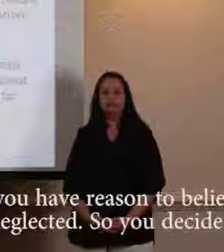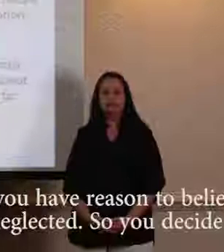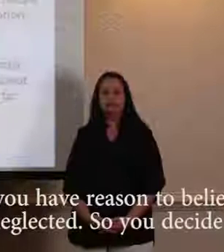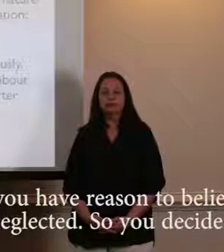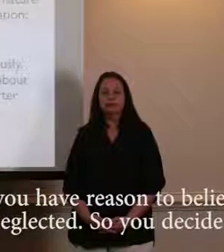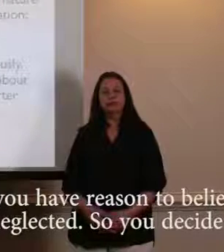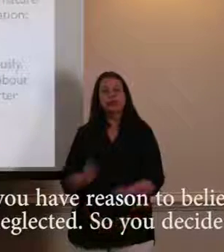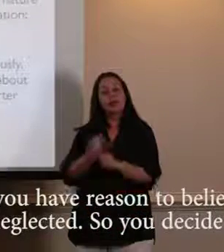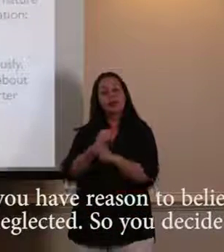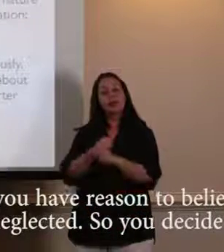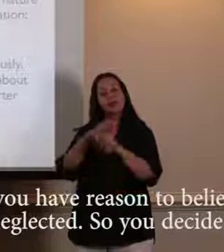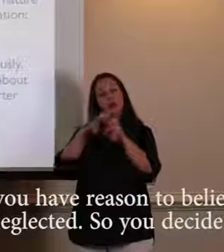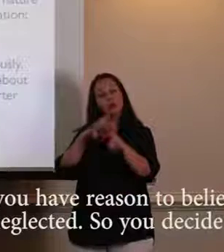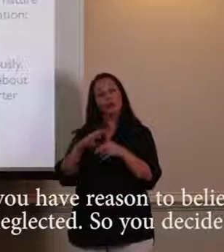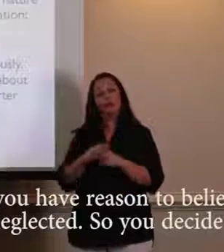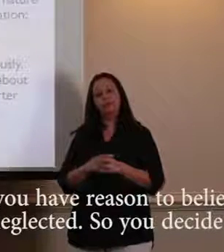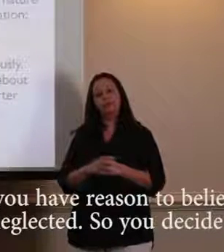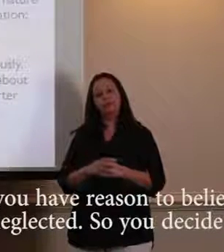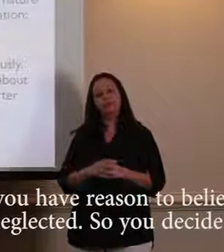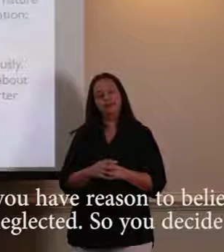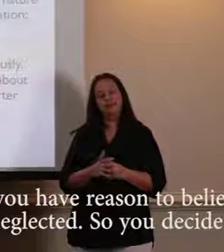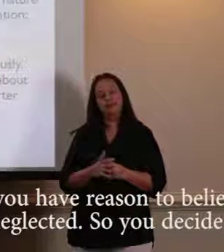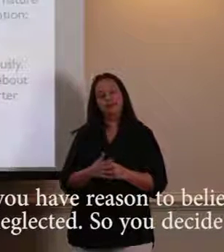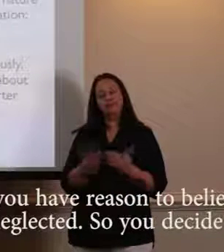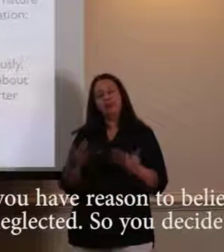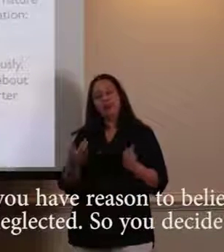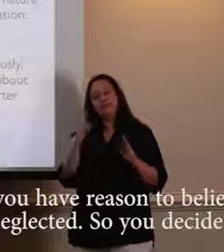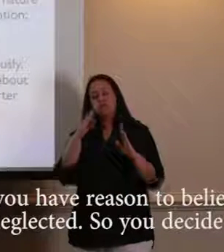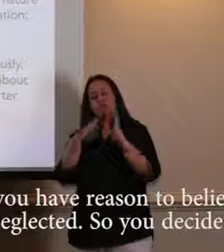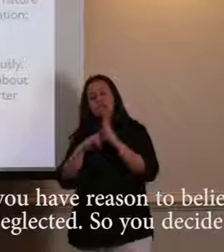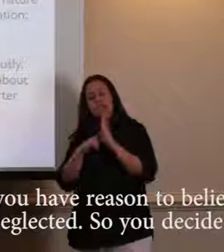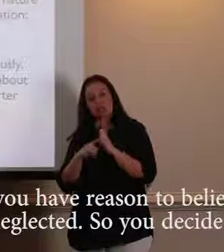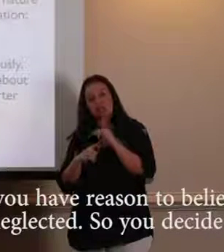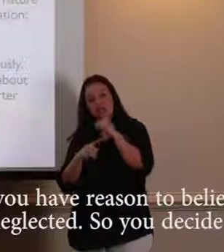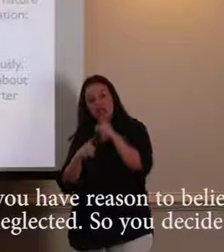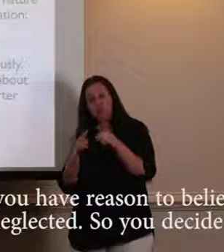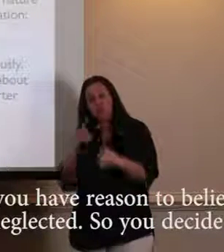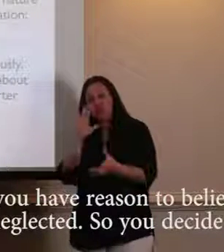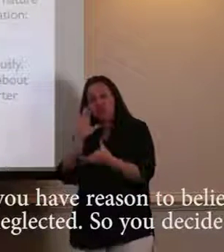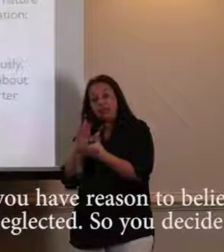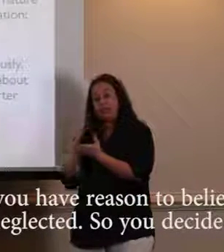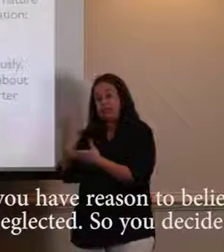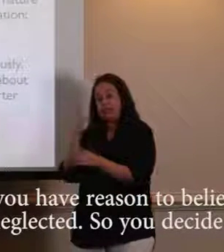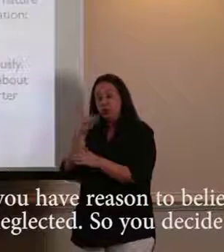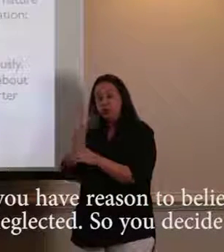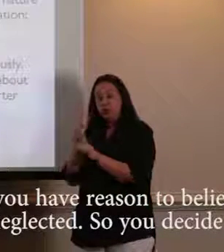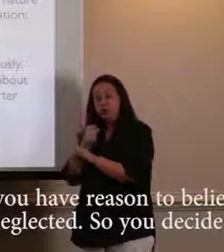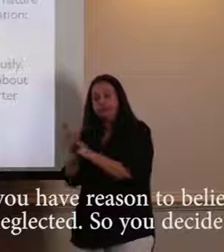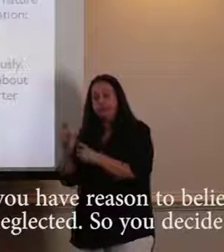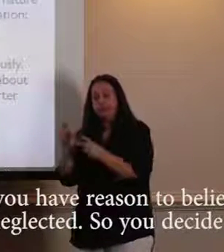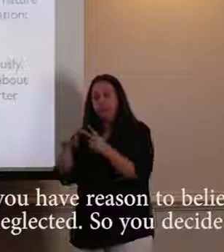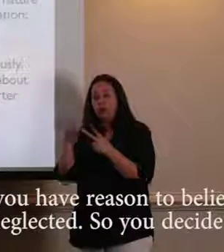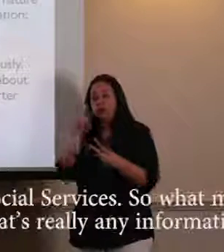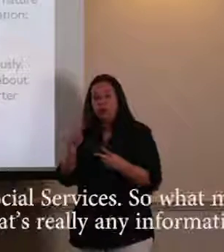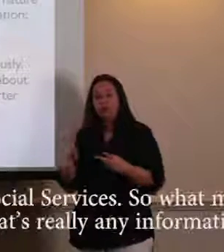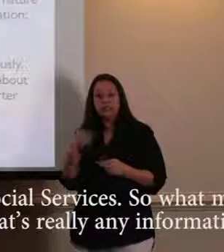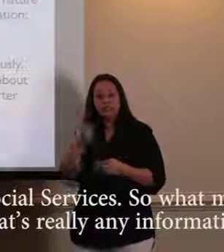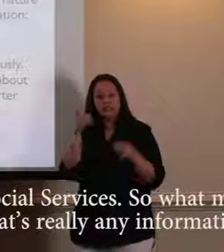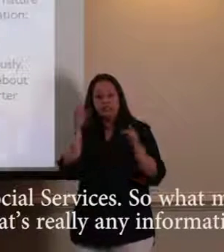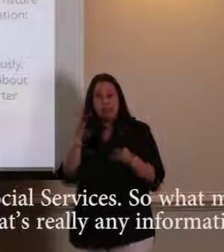Making a report. So let's say you have reason to believe someone is being abused or neglected, so you decide to pick up the phone and